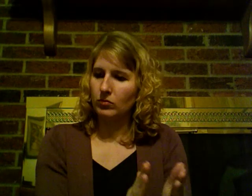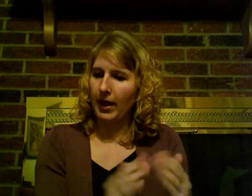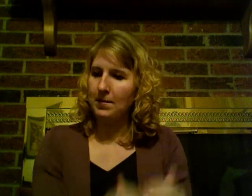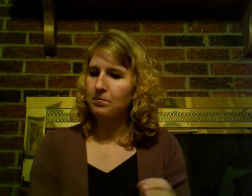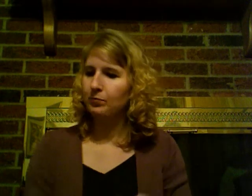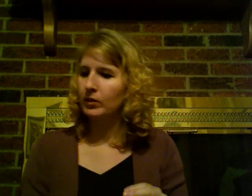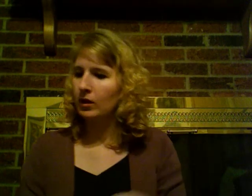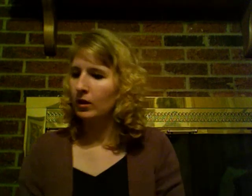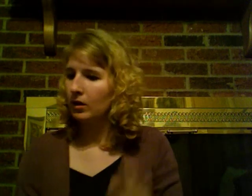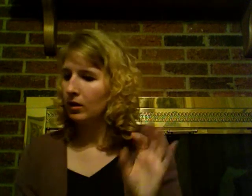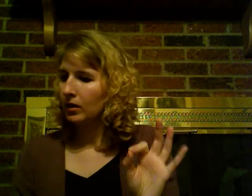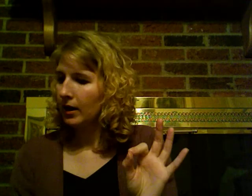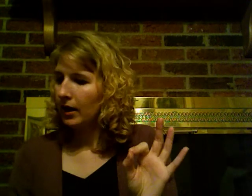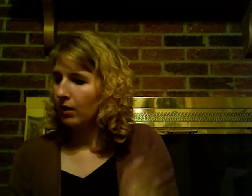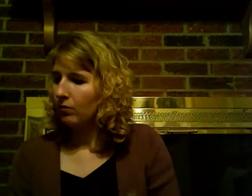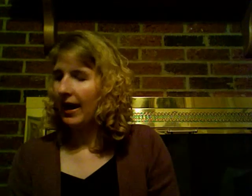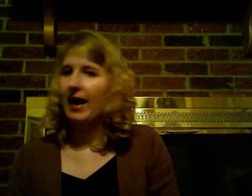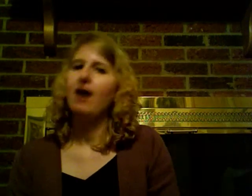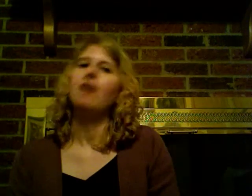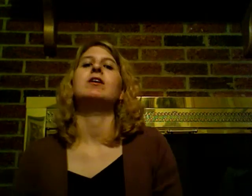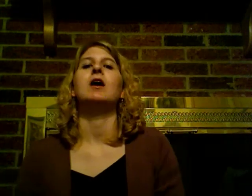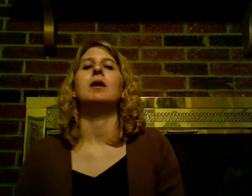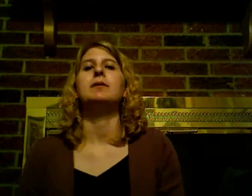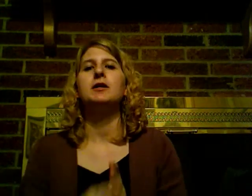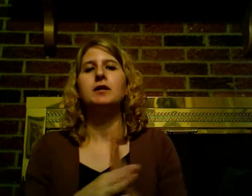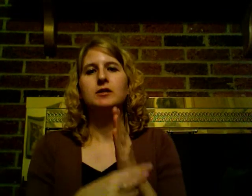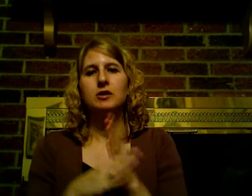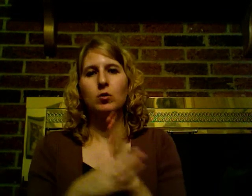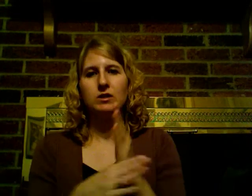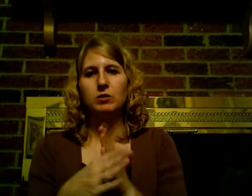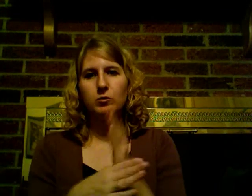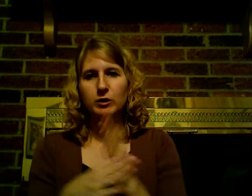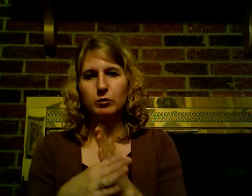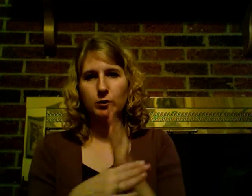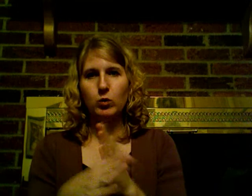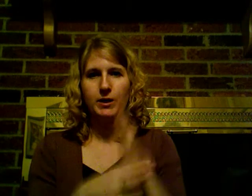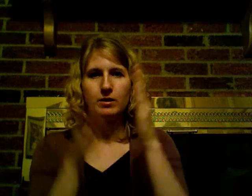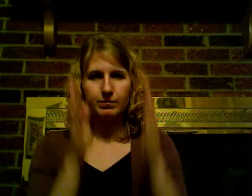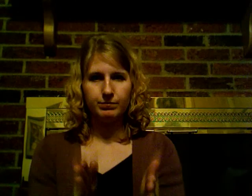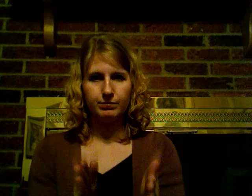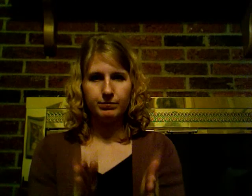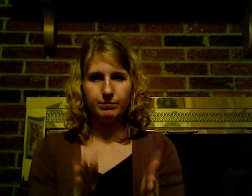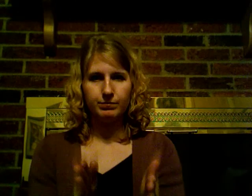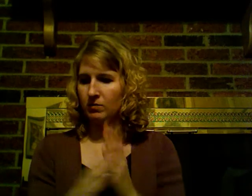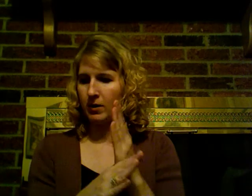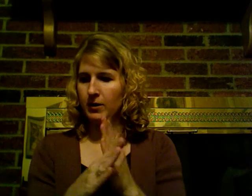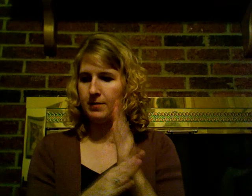okay? We have a carpenter, so someone who works with wood, agent marker.